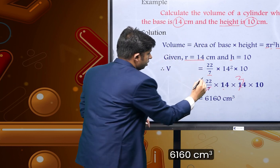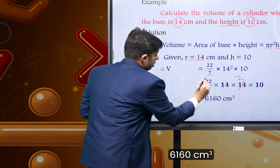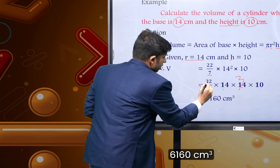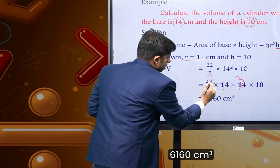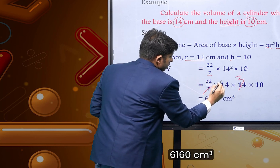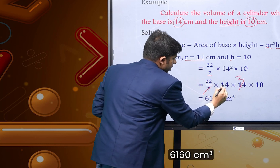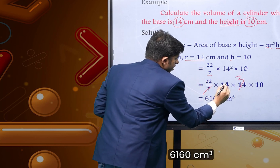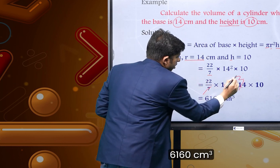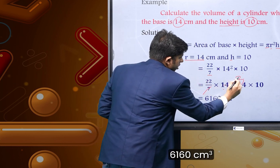6160 centimeter cube.